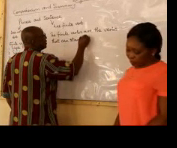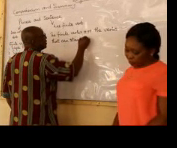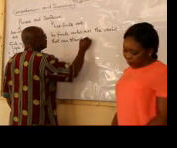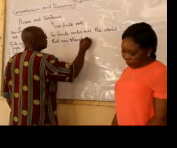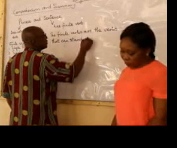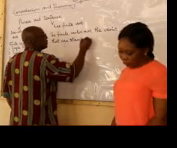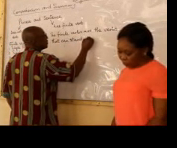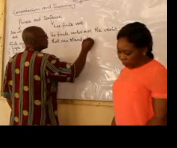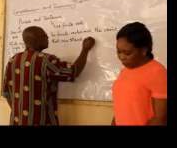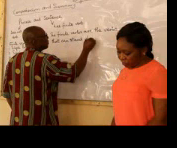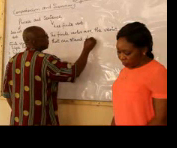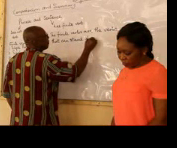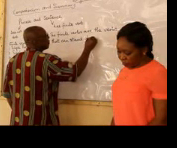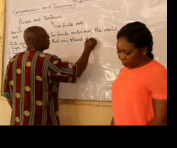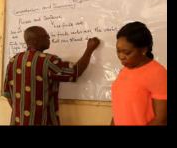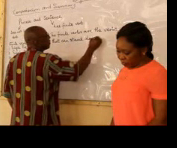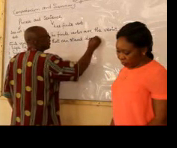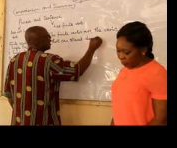alone